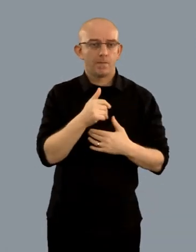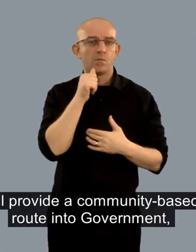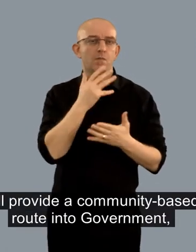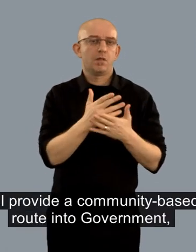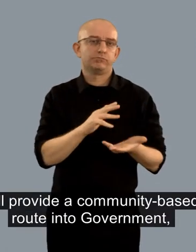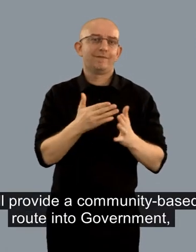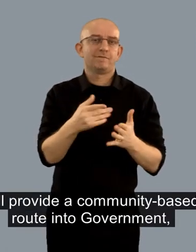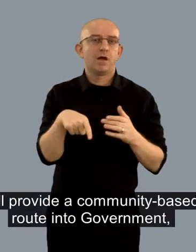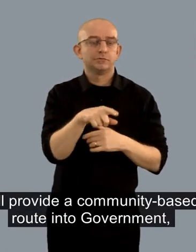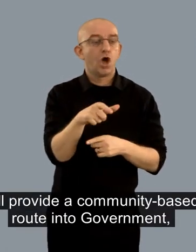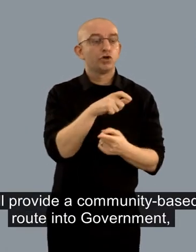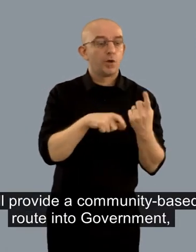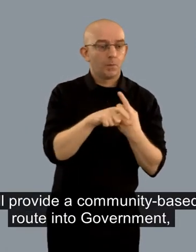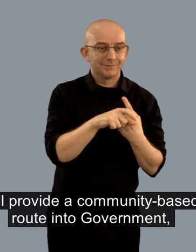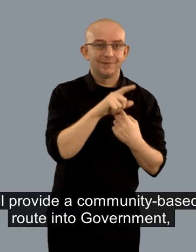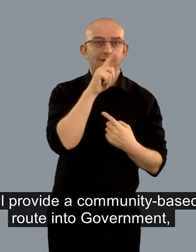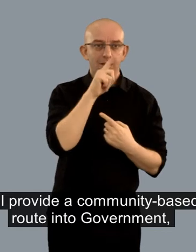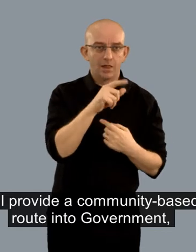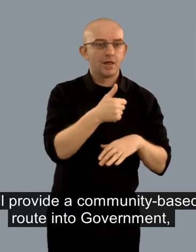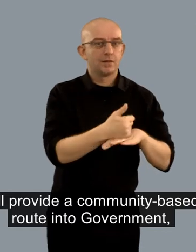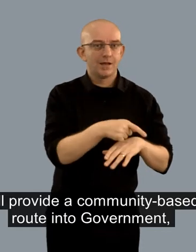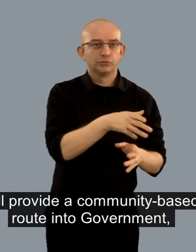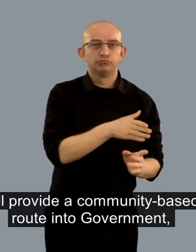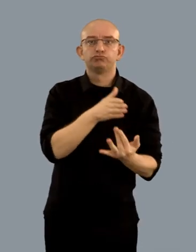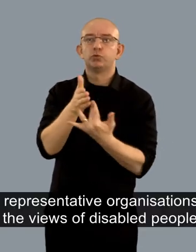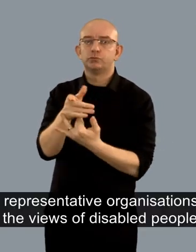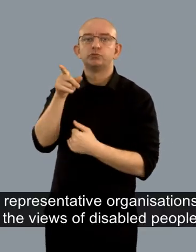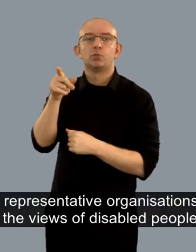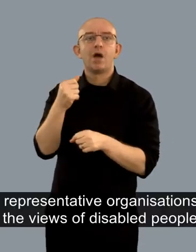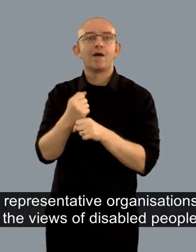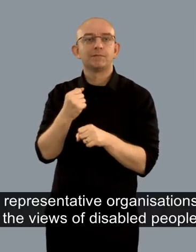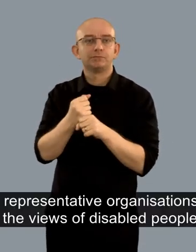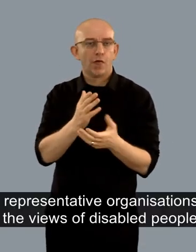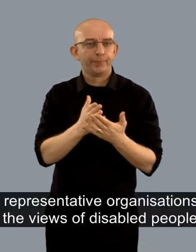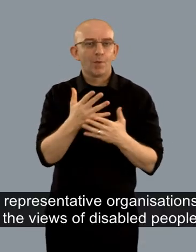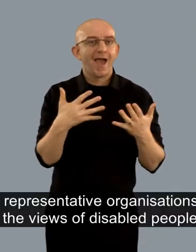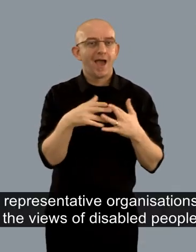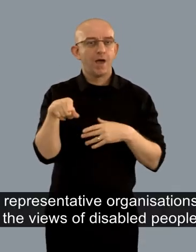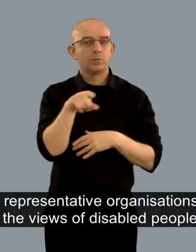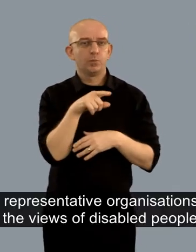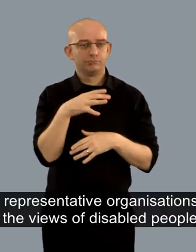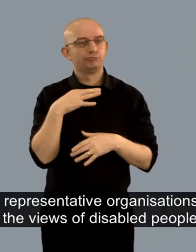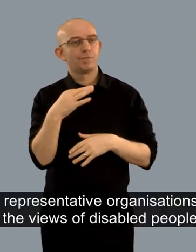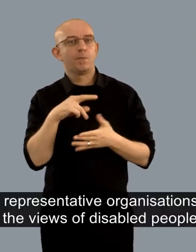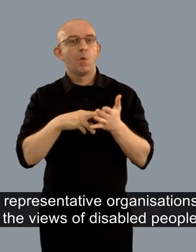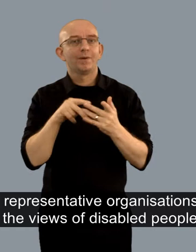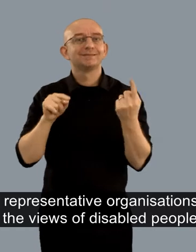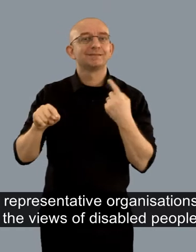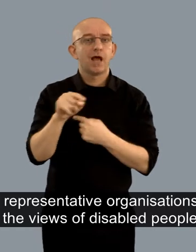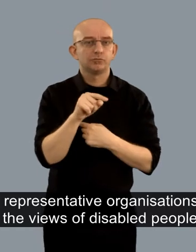will provide a community-based route into government via representative organisations for the